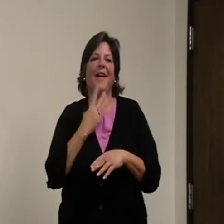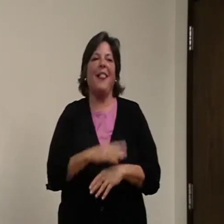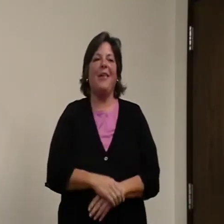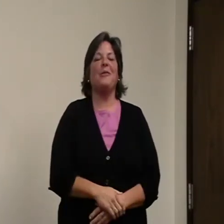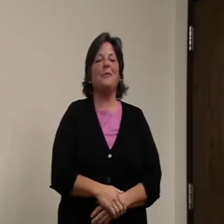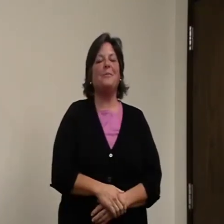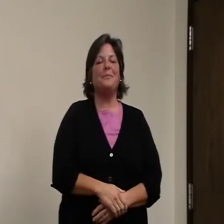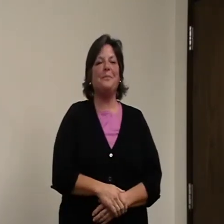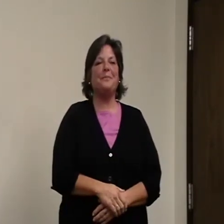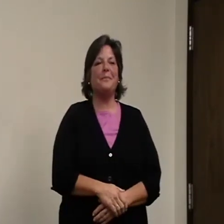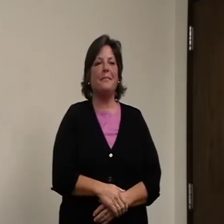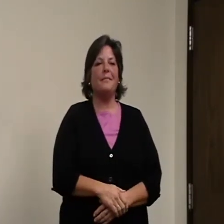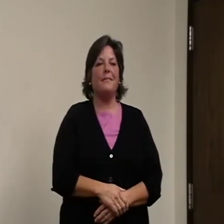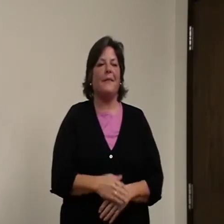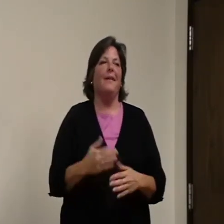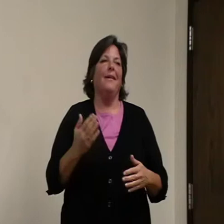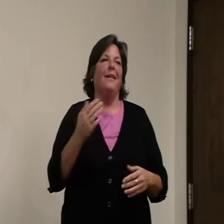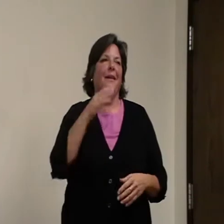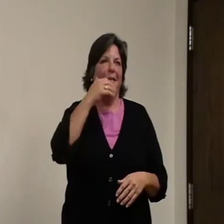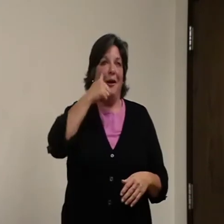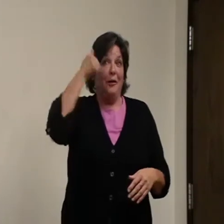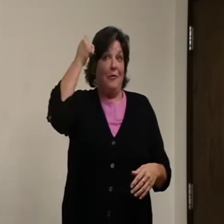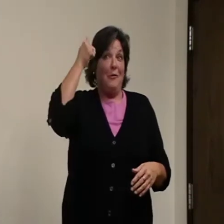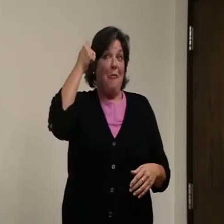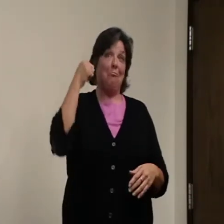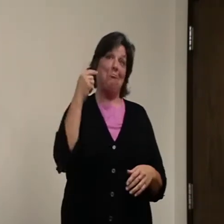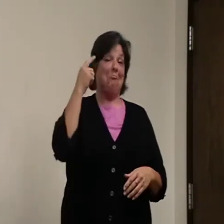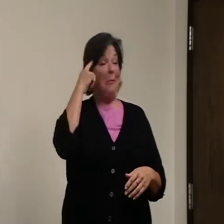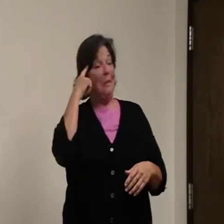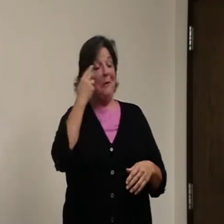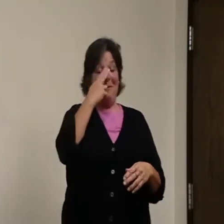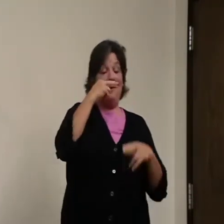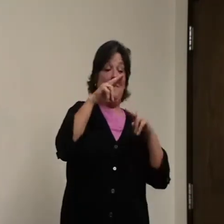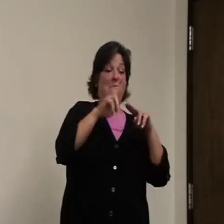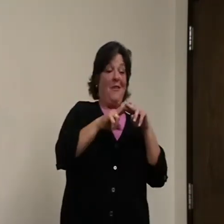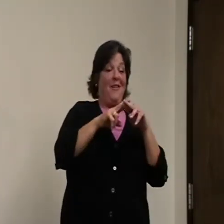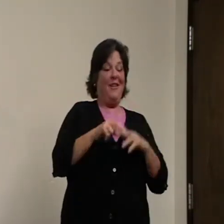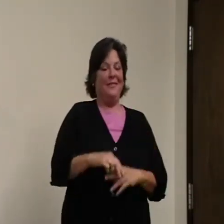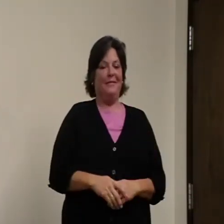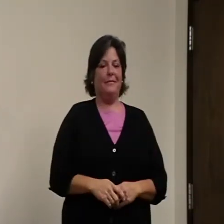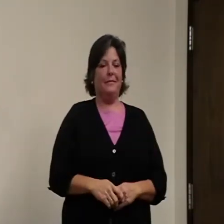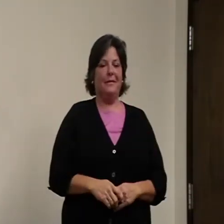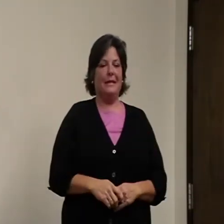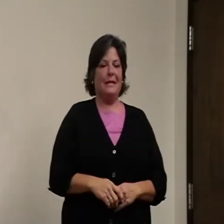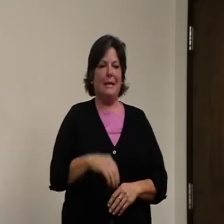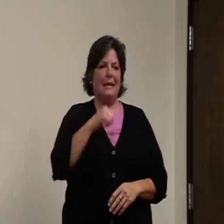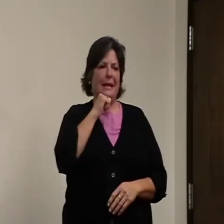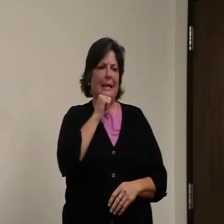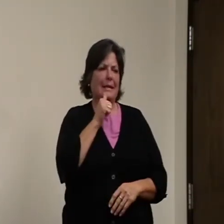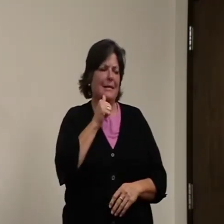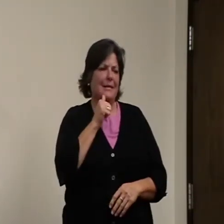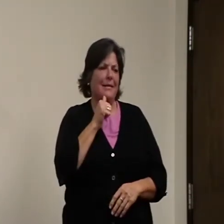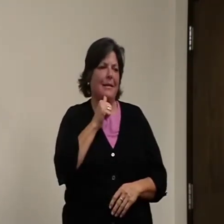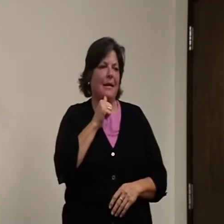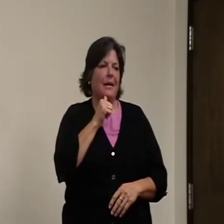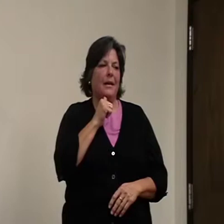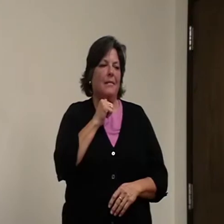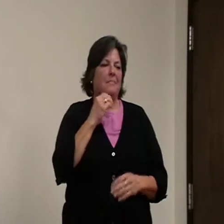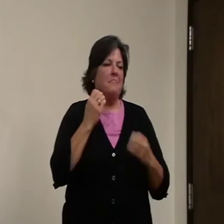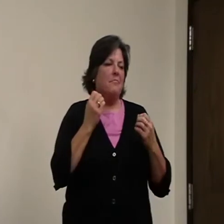They want it to be fun. They want people to see it. And sometimes it's not only somebody that's worn hearing aids for many years, it's a new user